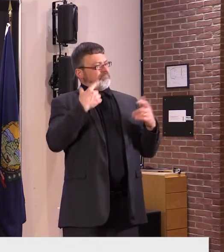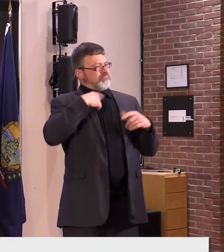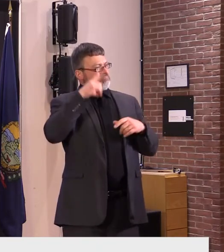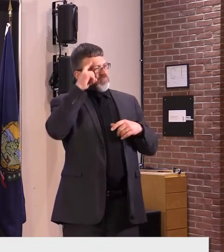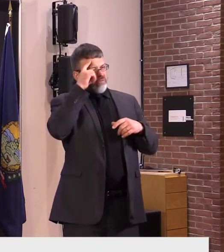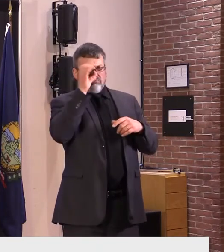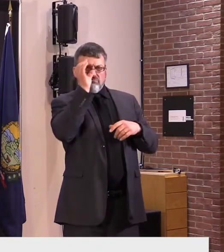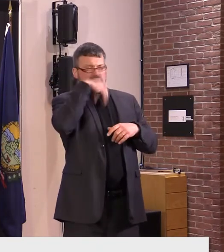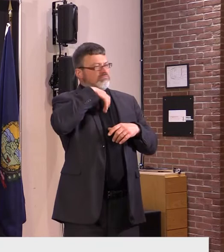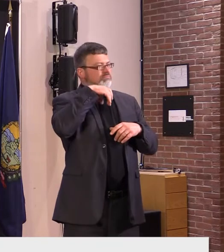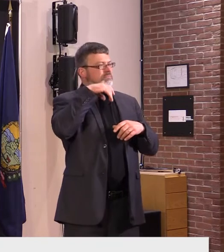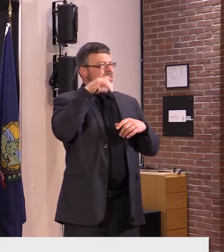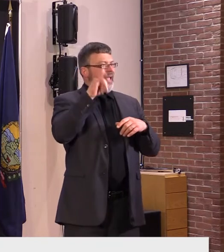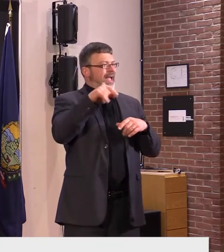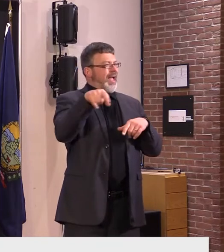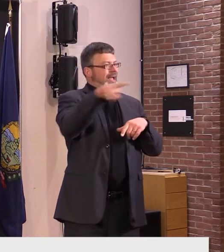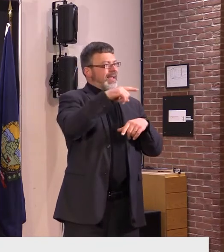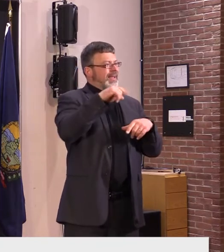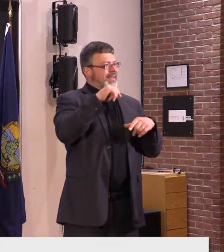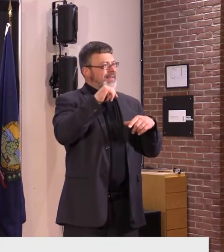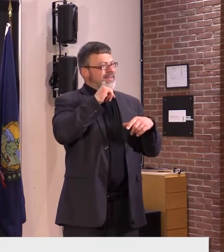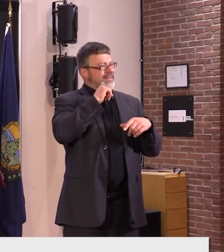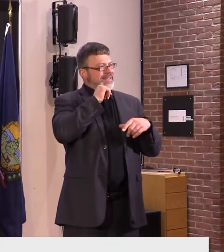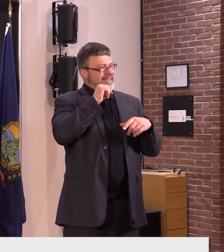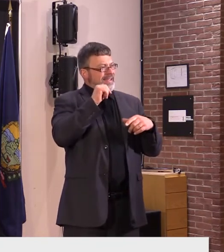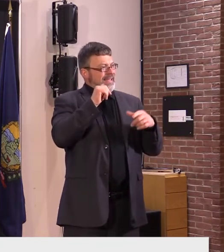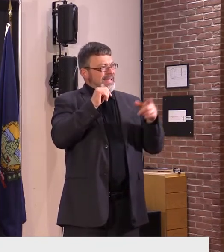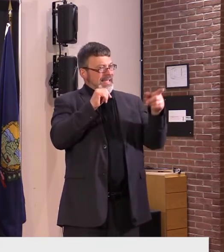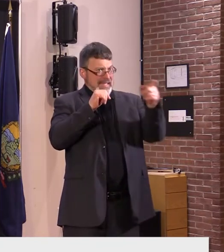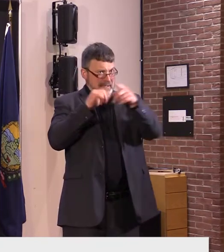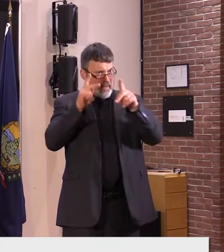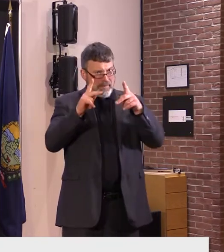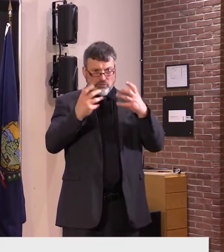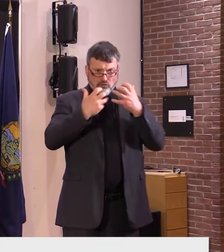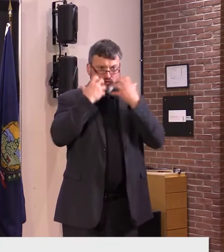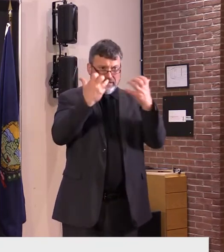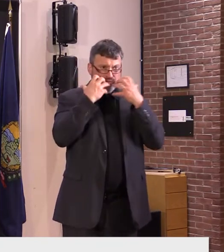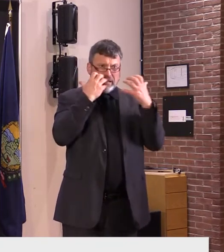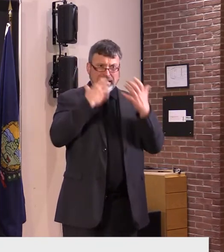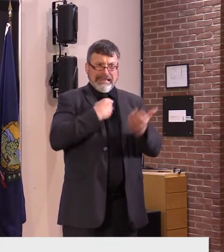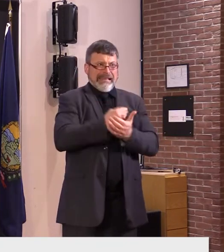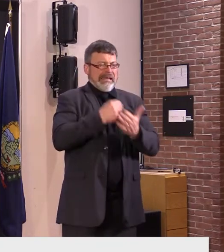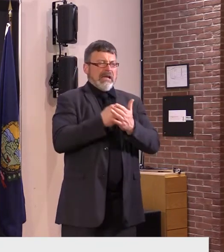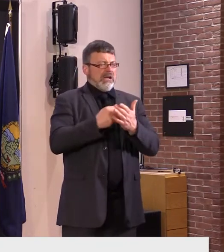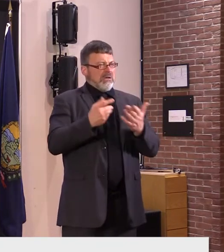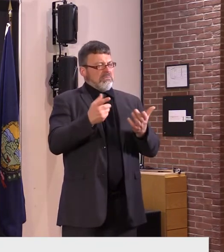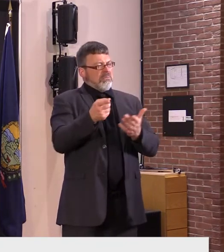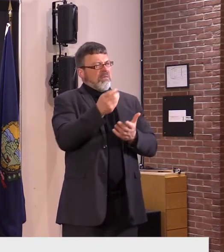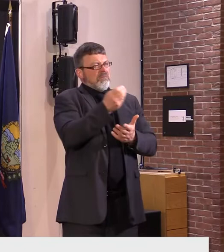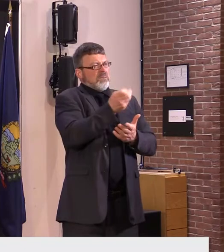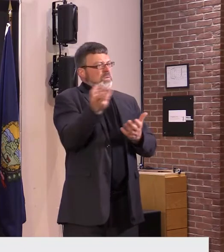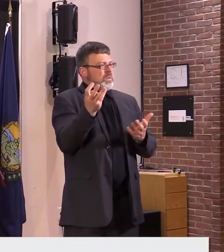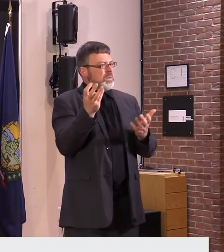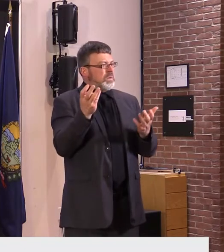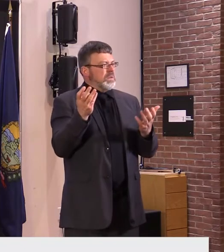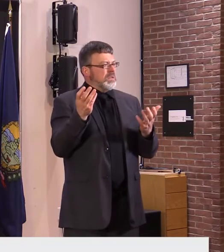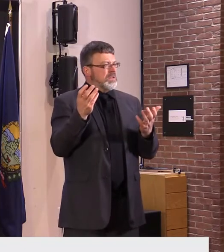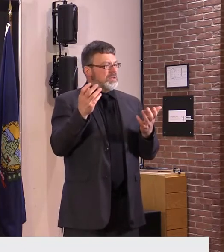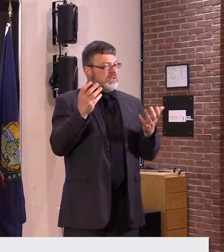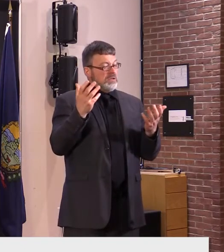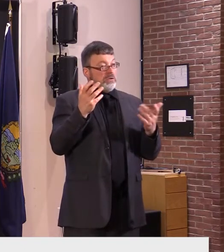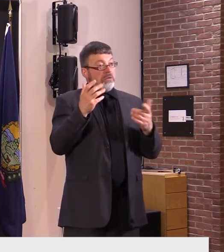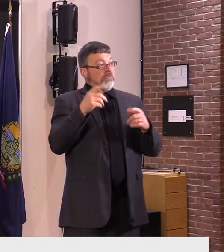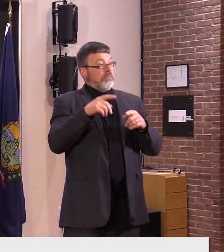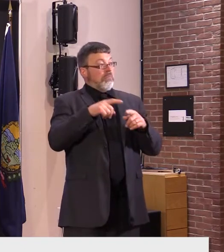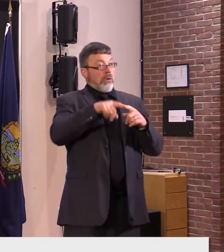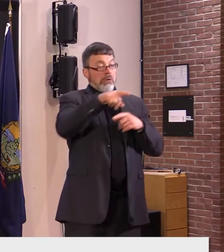be impacted by paying for those more affluent families to have universal meals. So I still feel that's